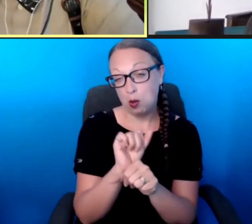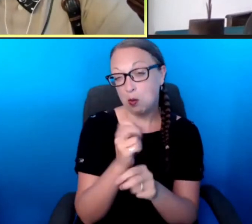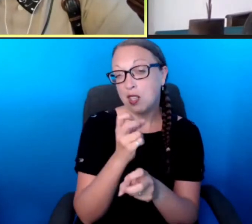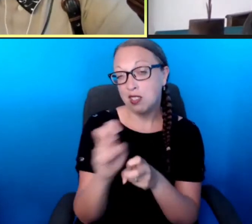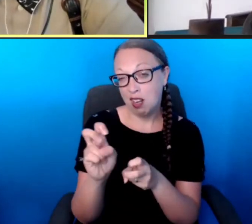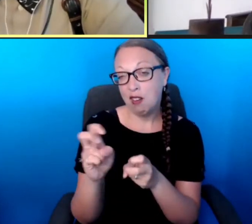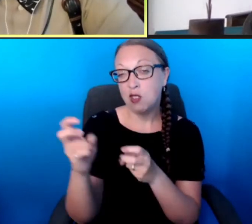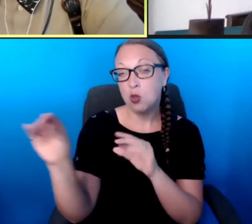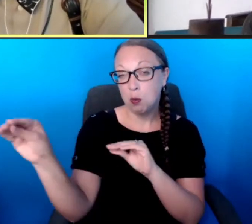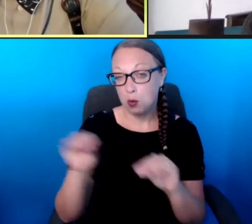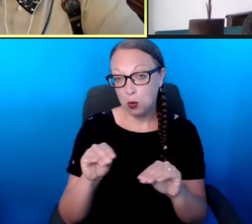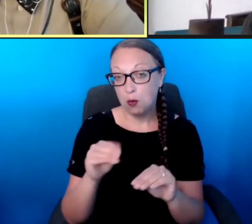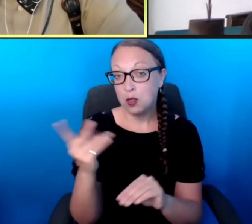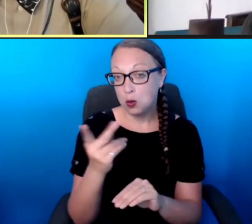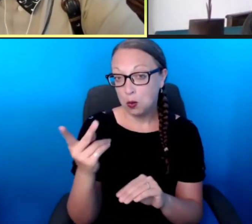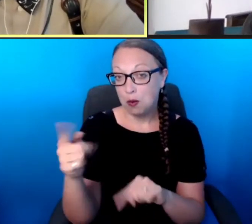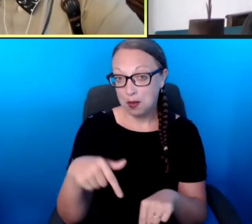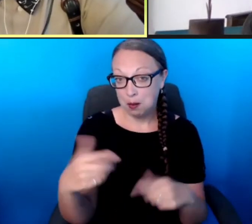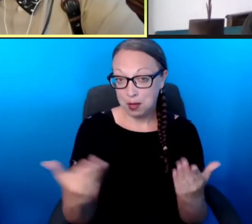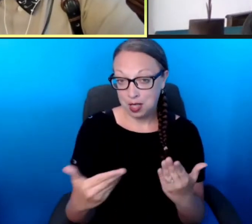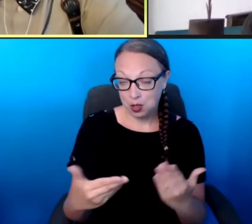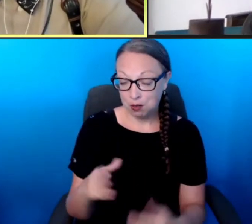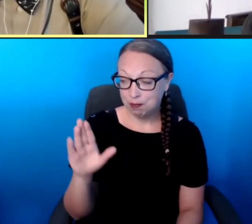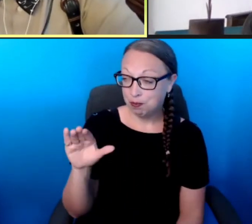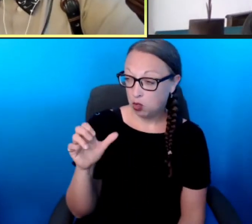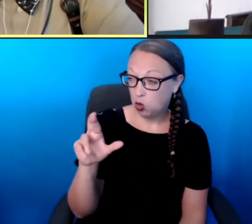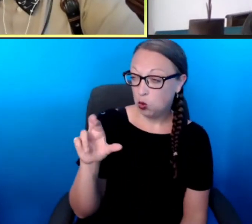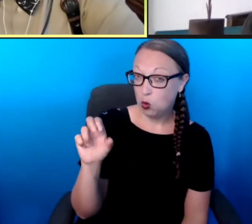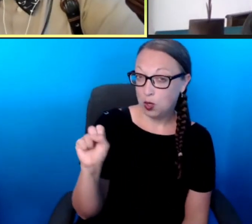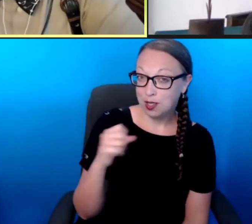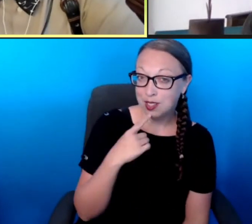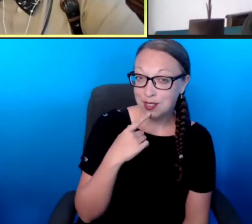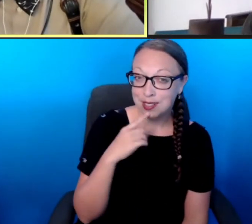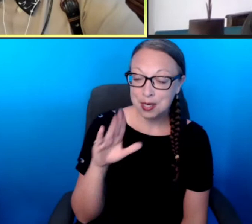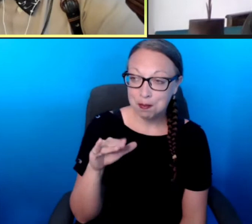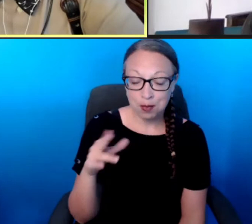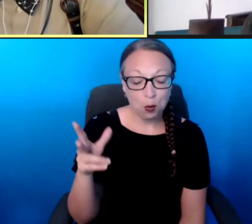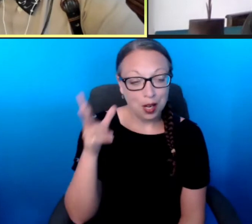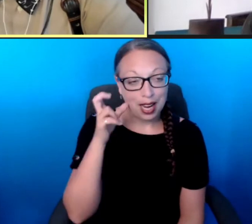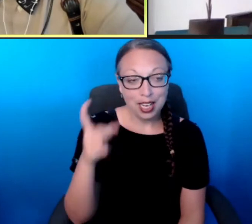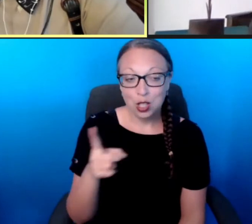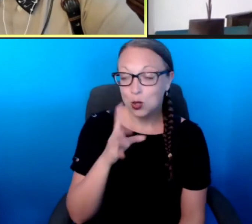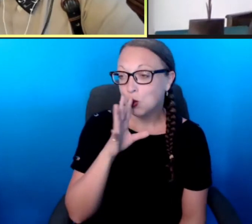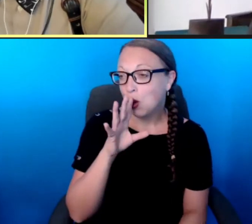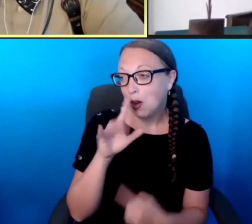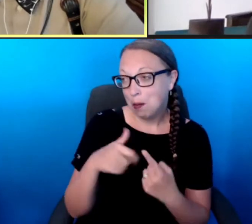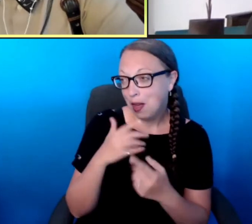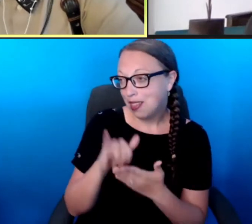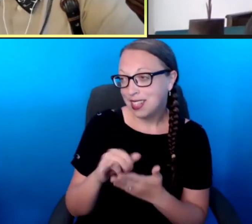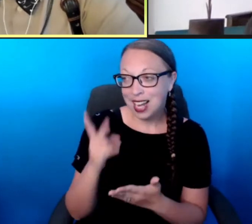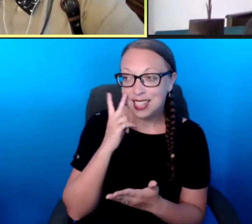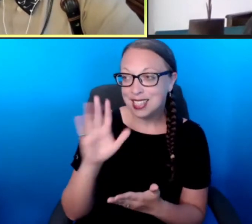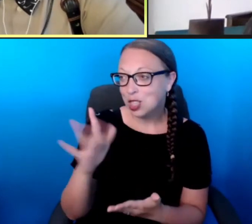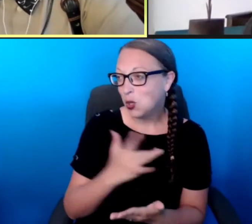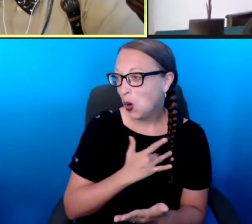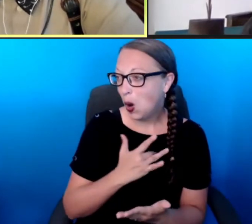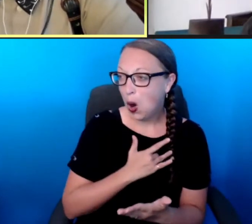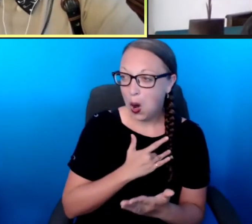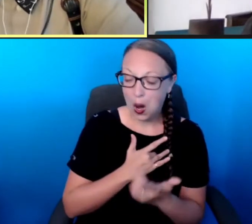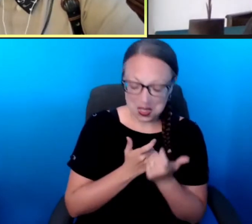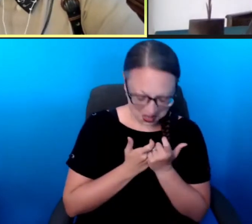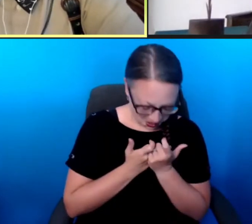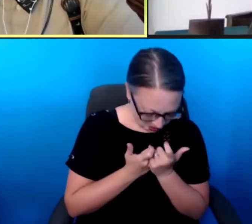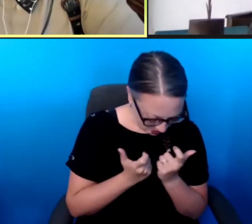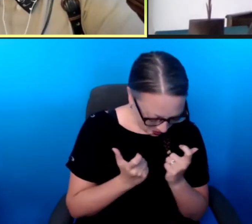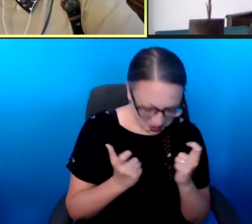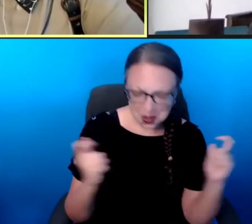Fletch, when I hear you talk about this, I just see this huge throbbing heart. You just have such